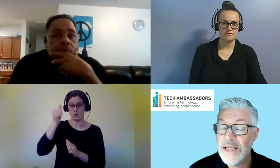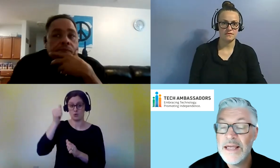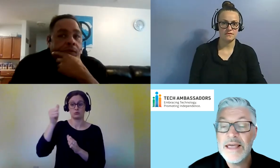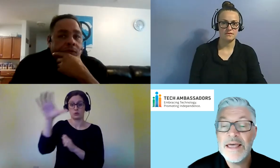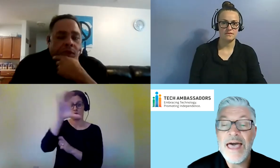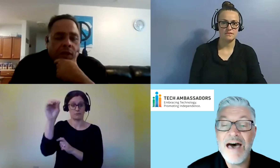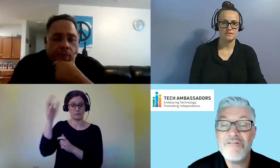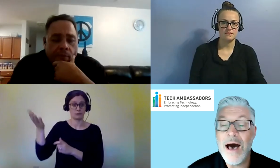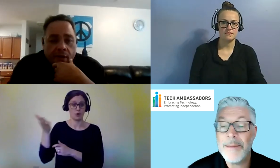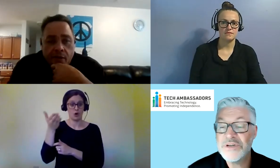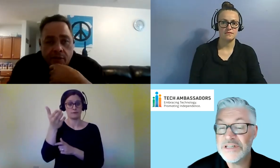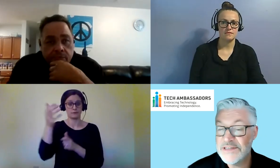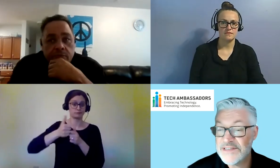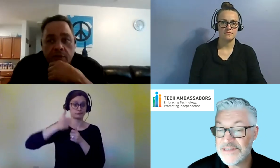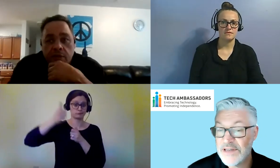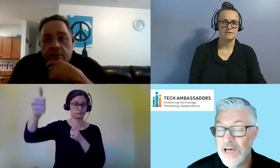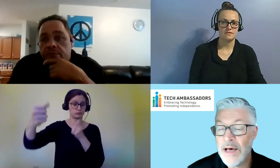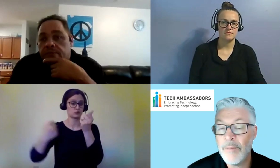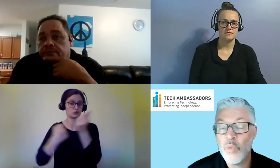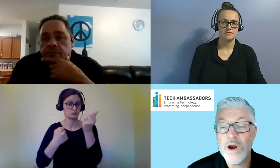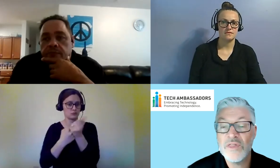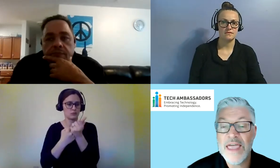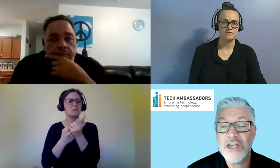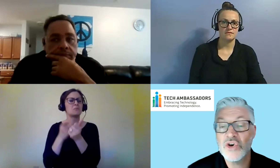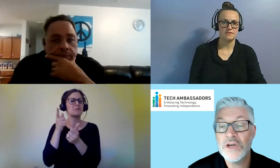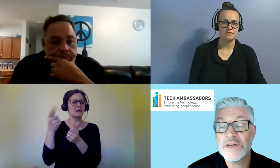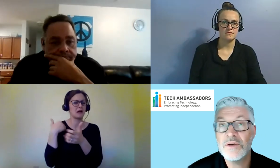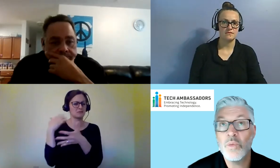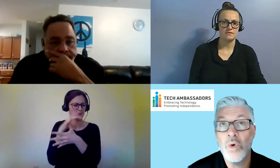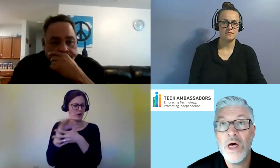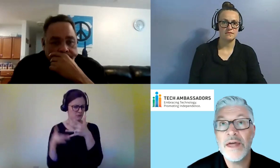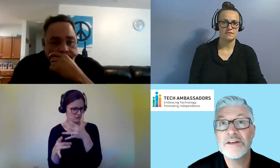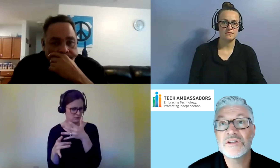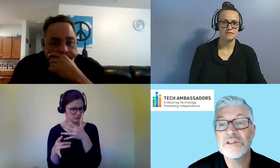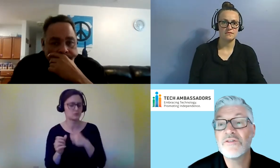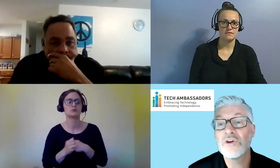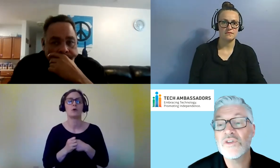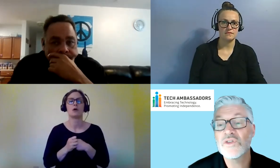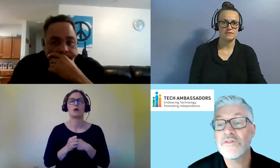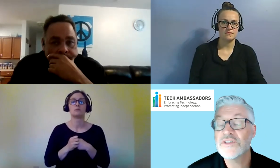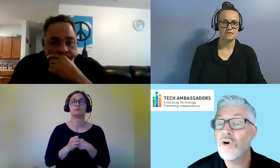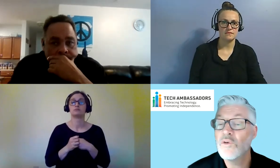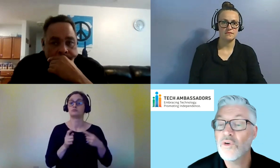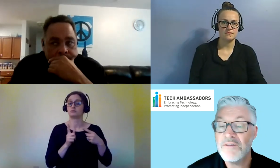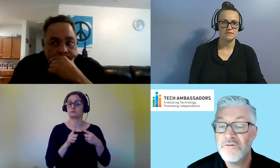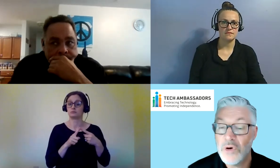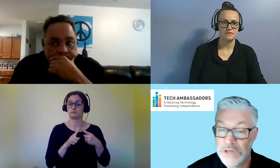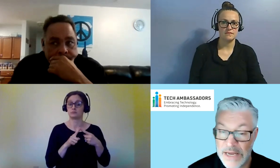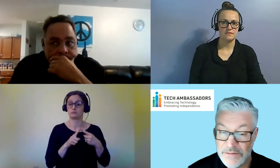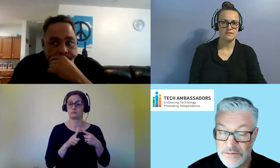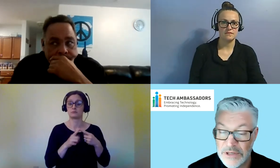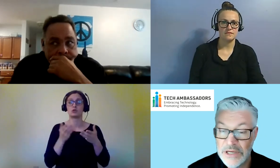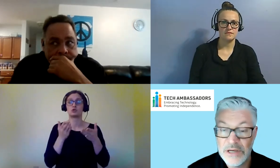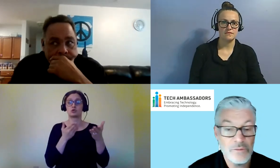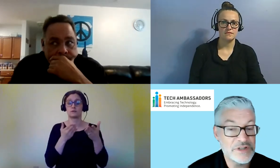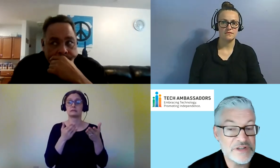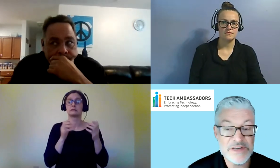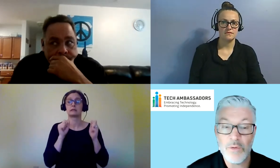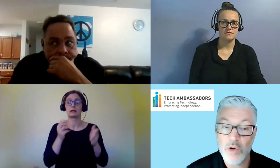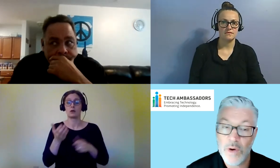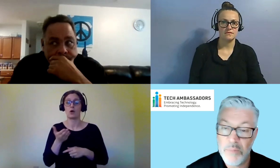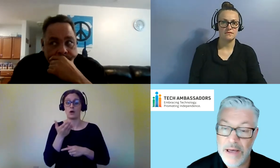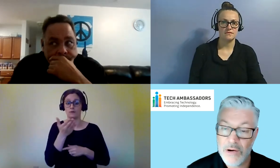support have options where they could, one, deliver the service over a phone line,